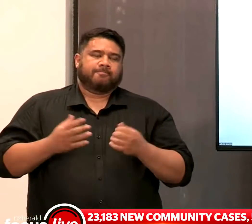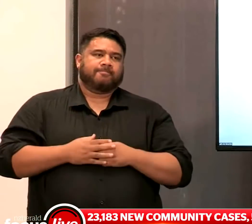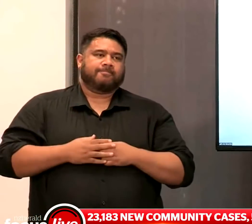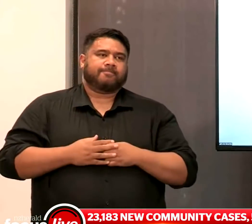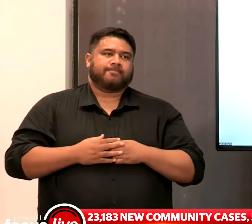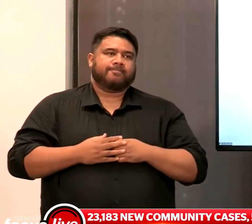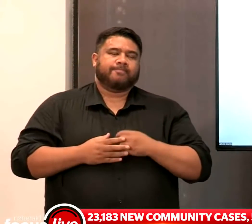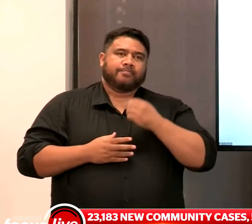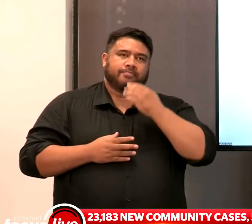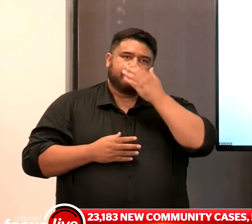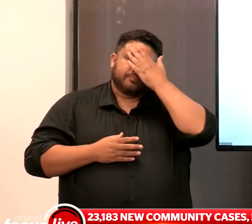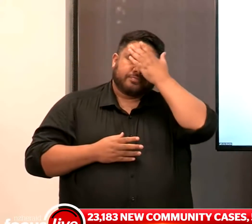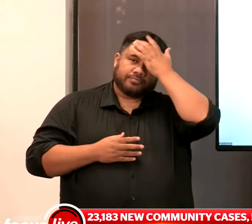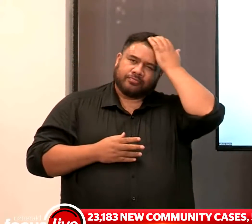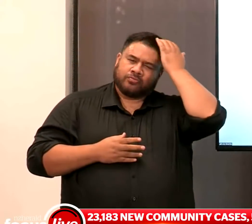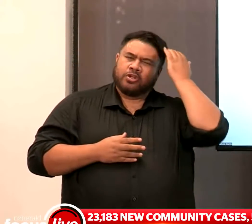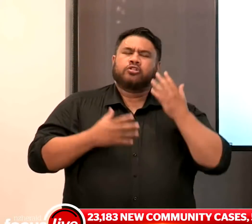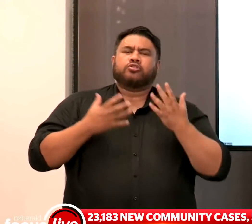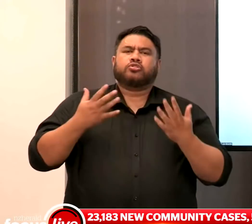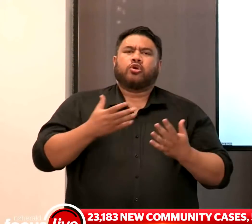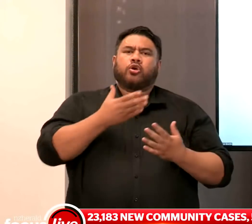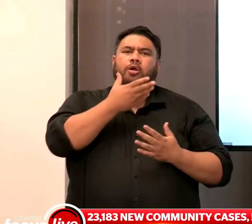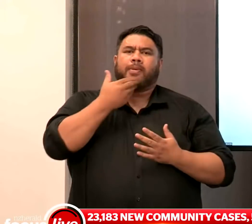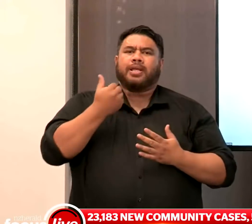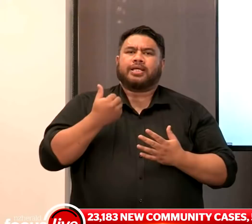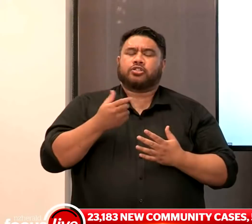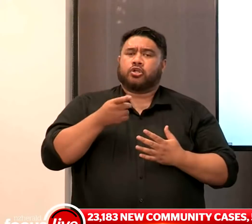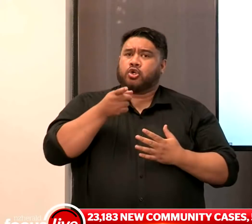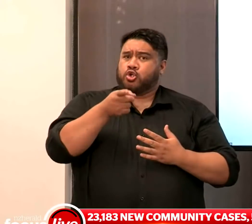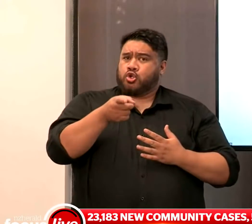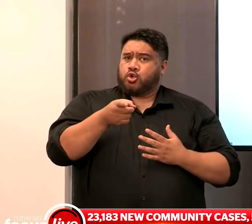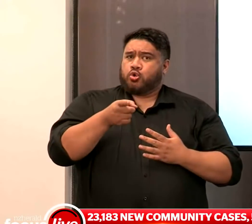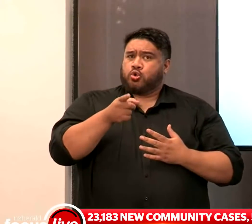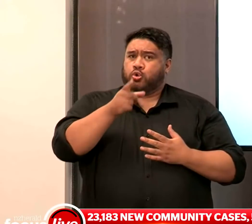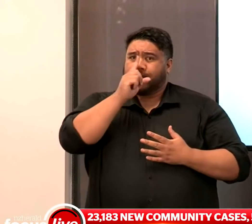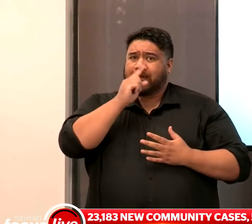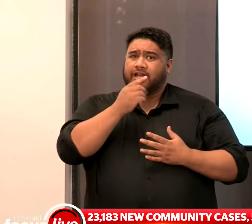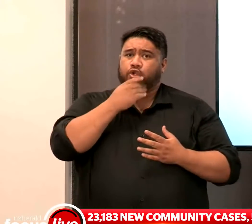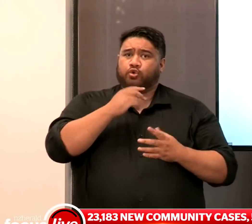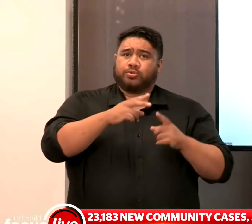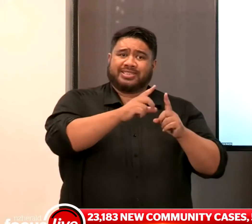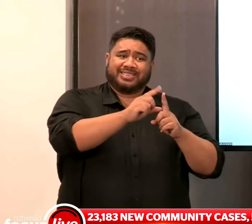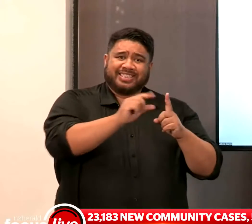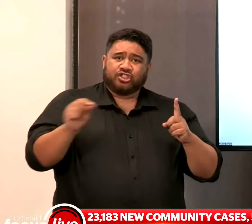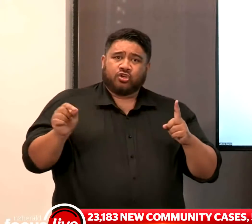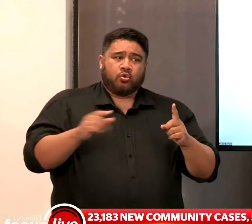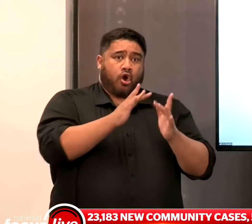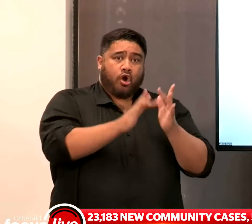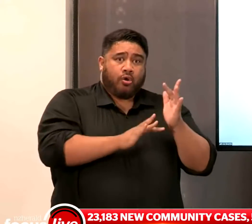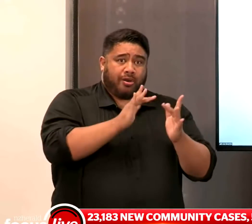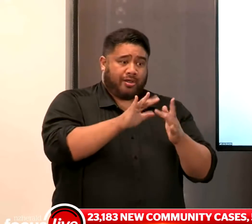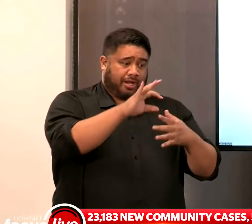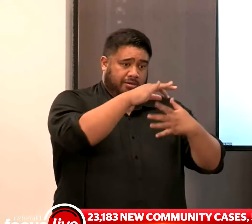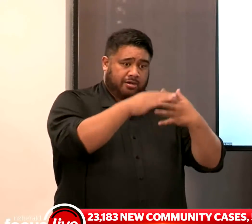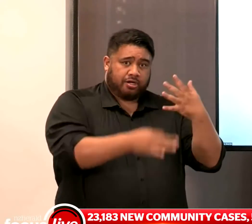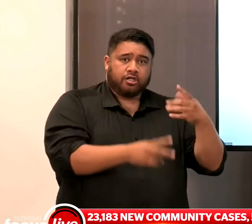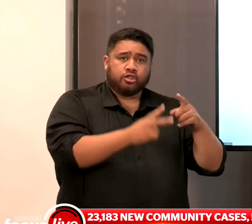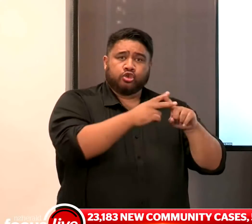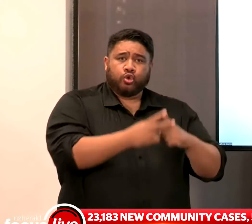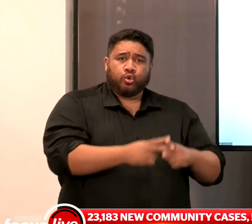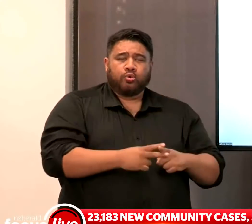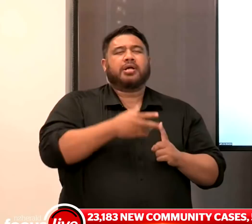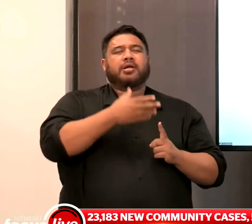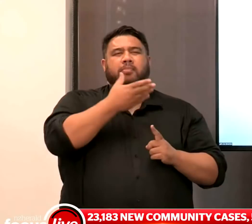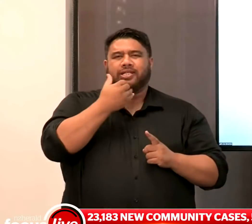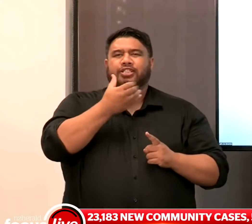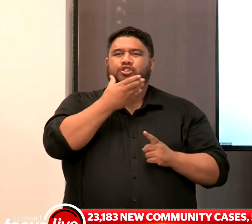What we'd ask people to do as much as possible is, where you are able to use the digital tools that are available, please do so. We acknowledge